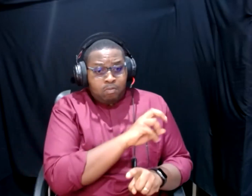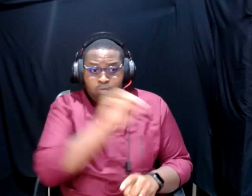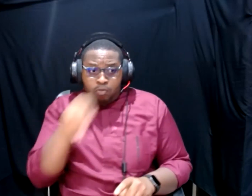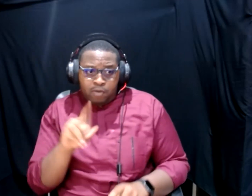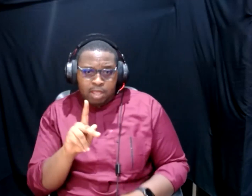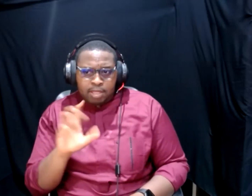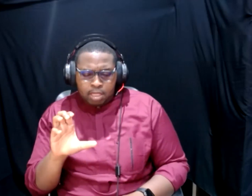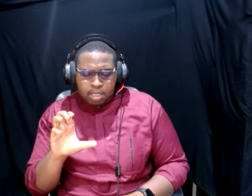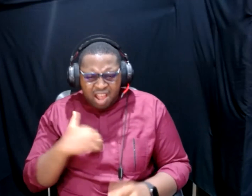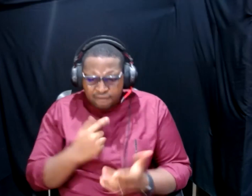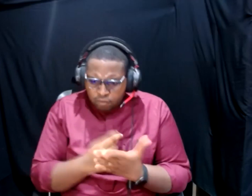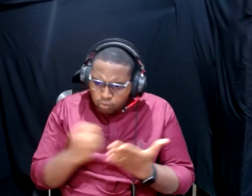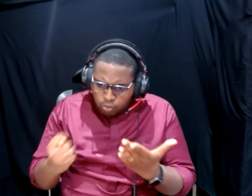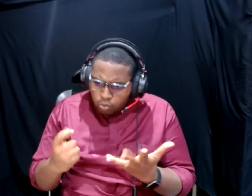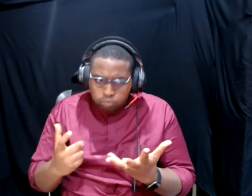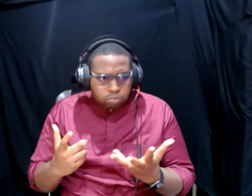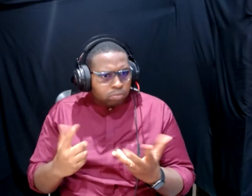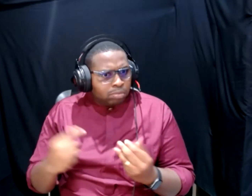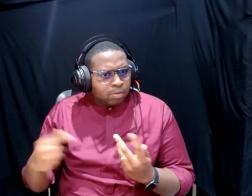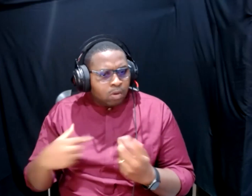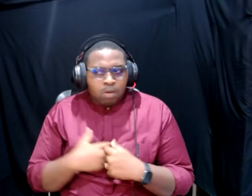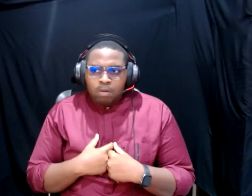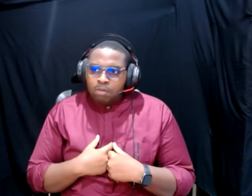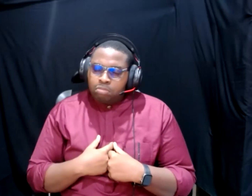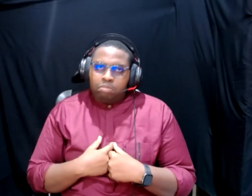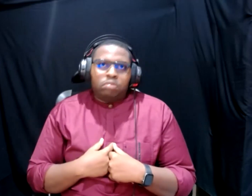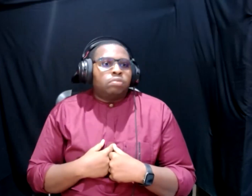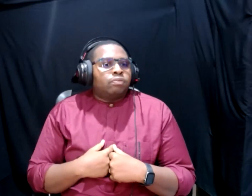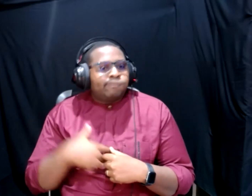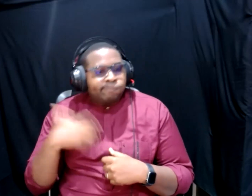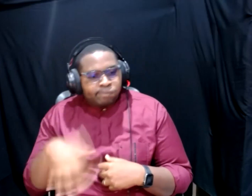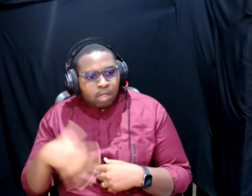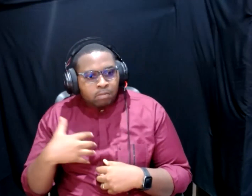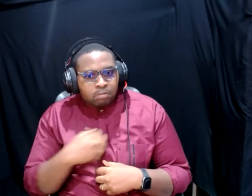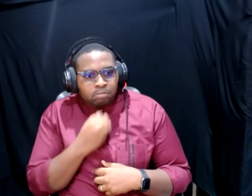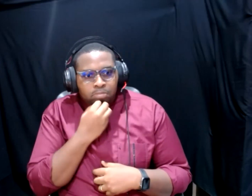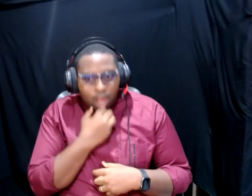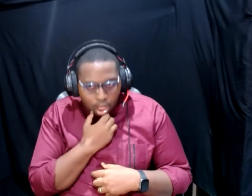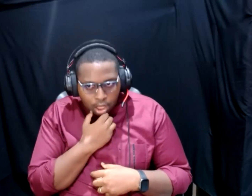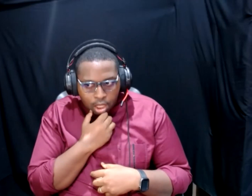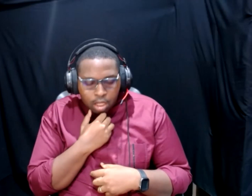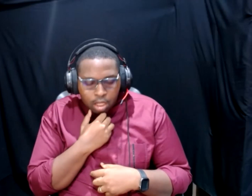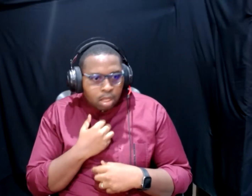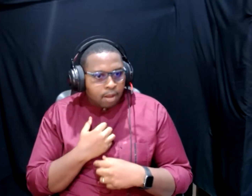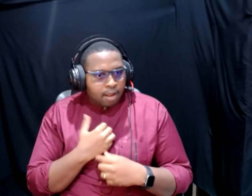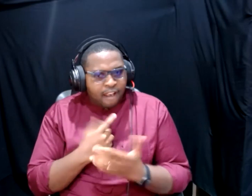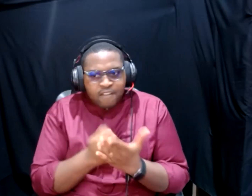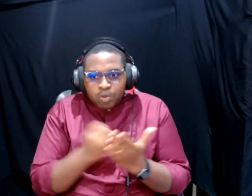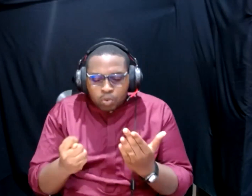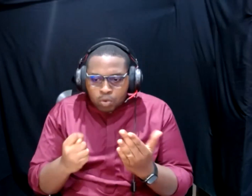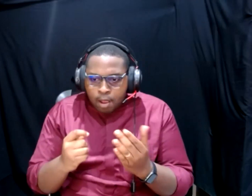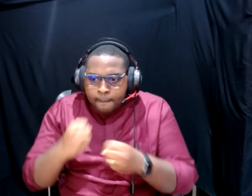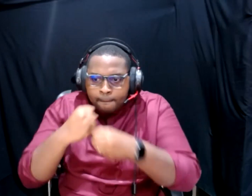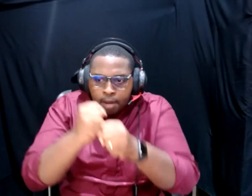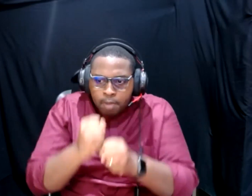these tools, analytic tools being developed, I was in awe. My jaw literally dropped when I realized their potential for creating even more profound